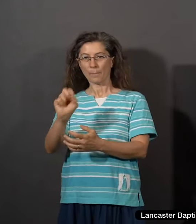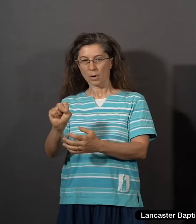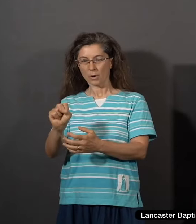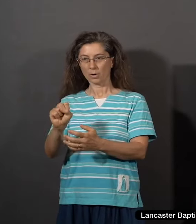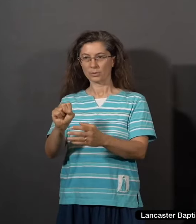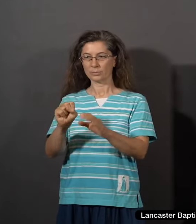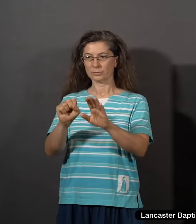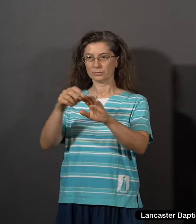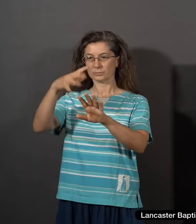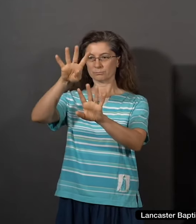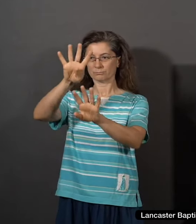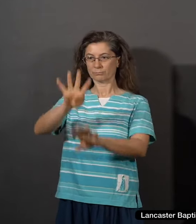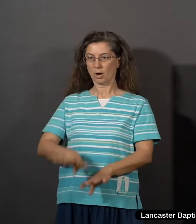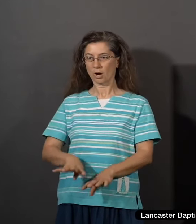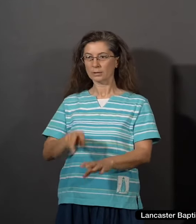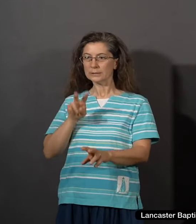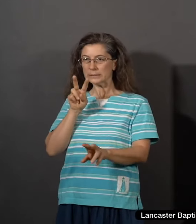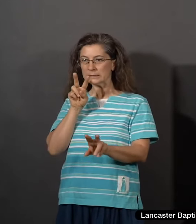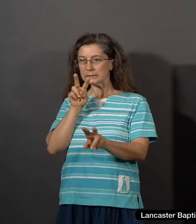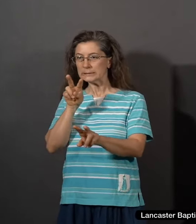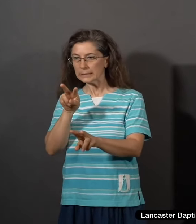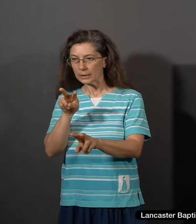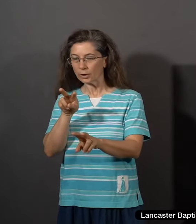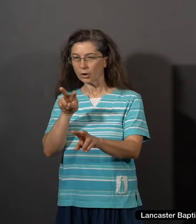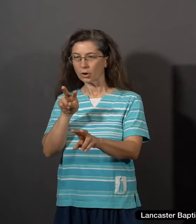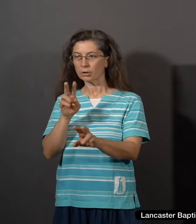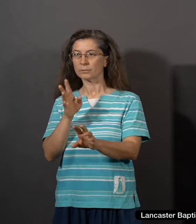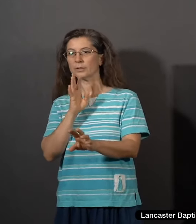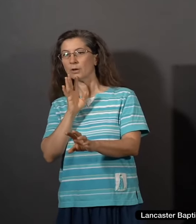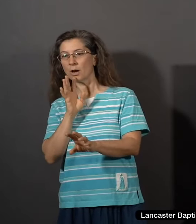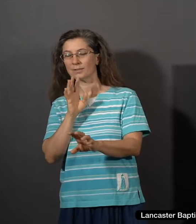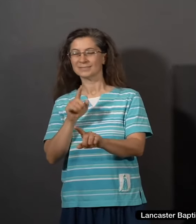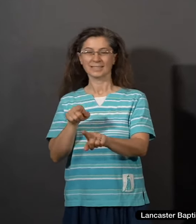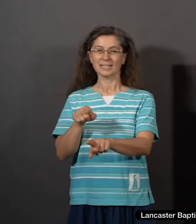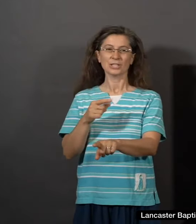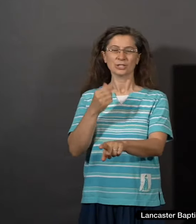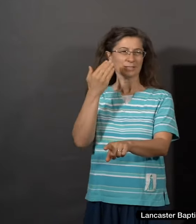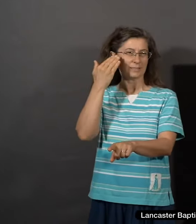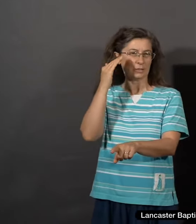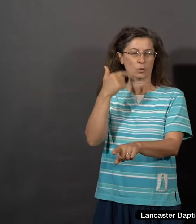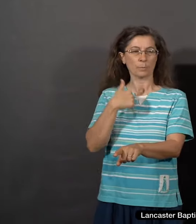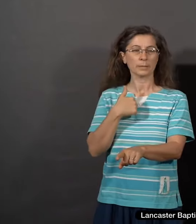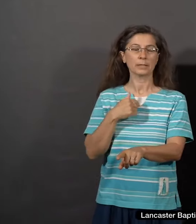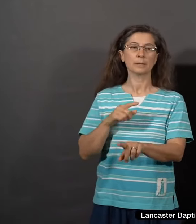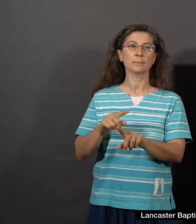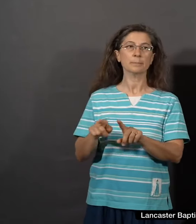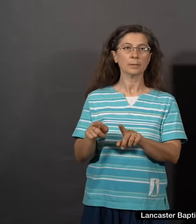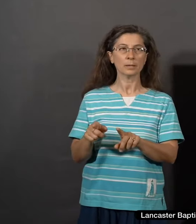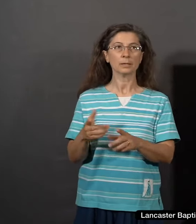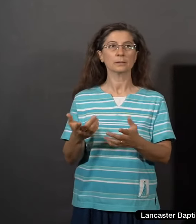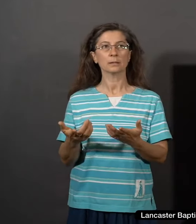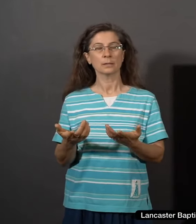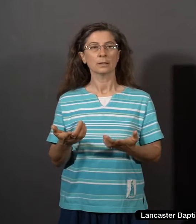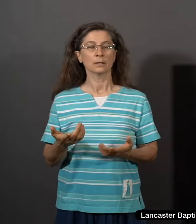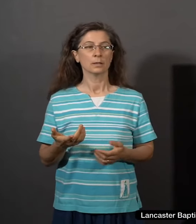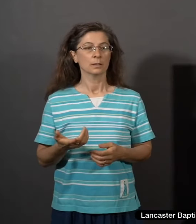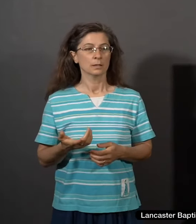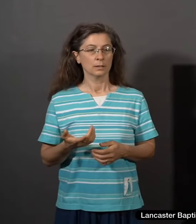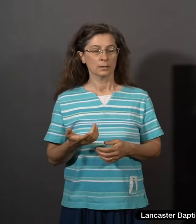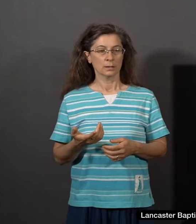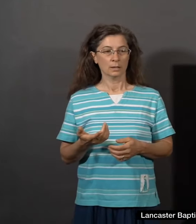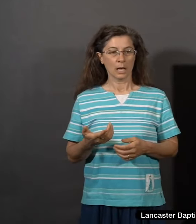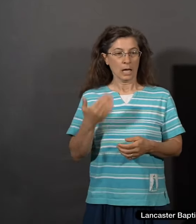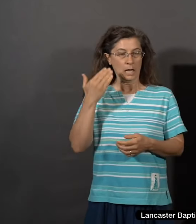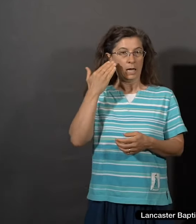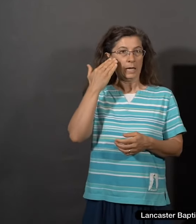the courtyard and of course mom doesn't know who i am but uh it was important for me uh i don't know if she'll if i'll